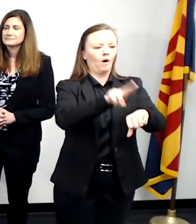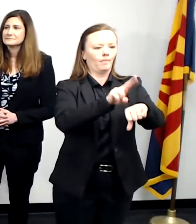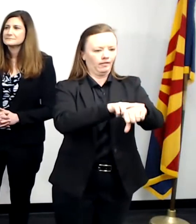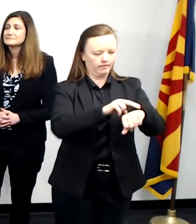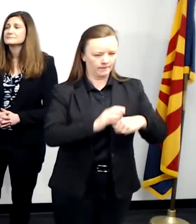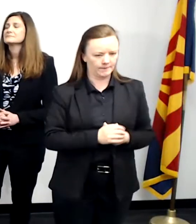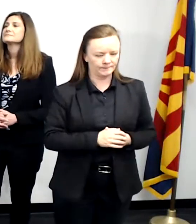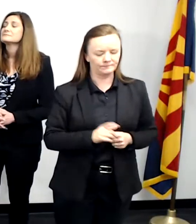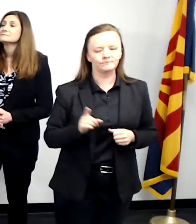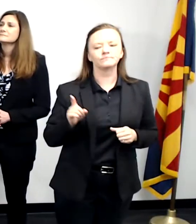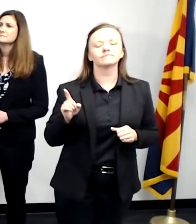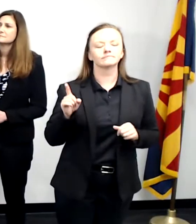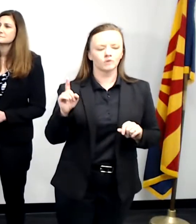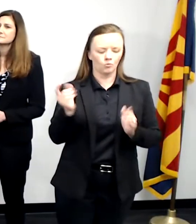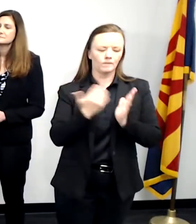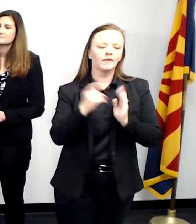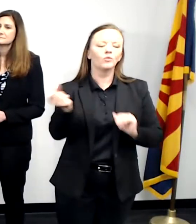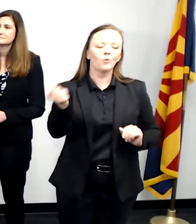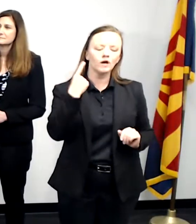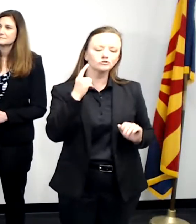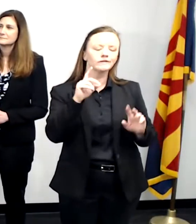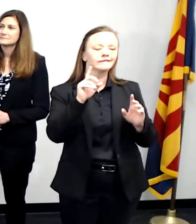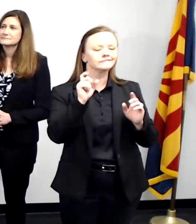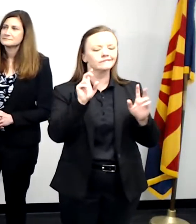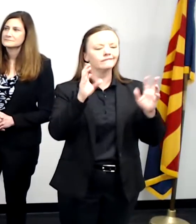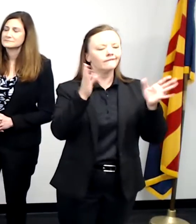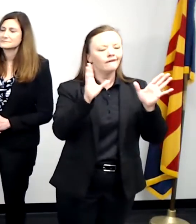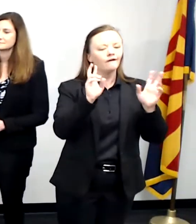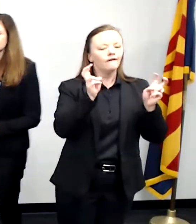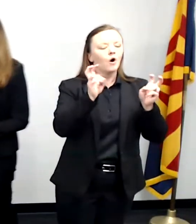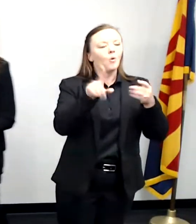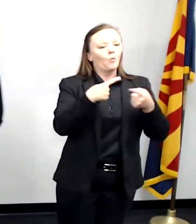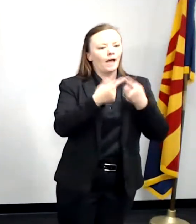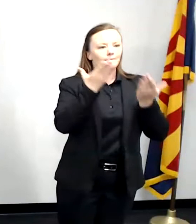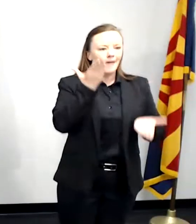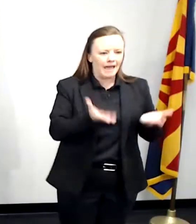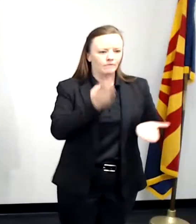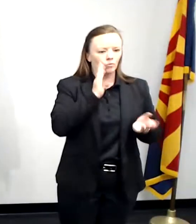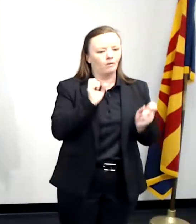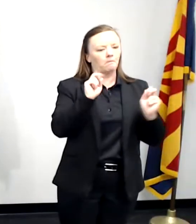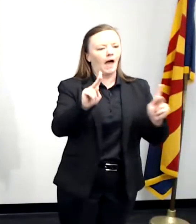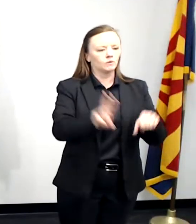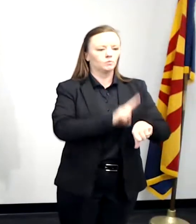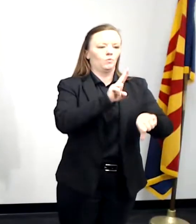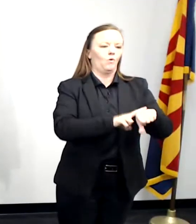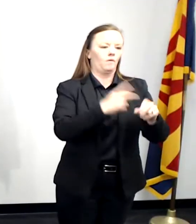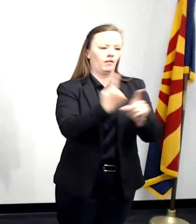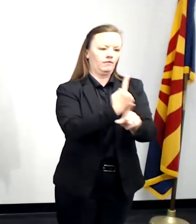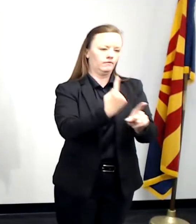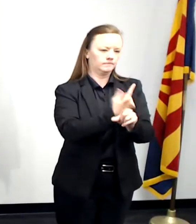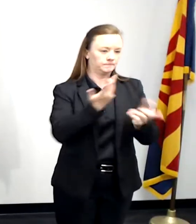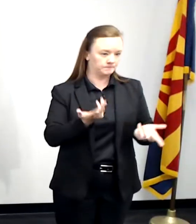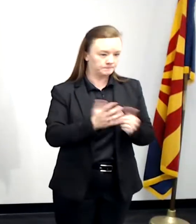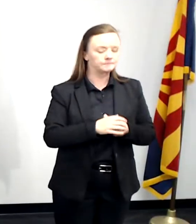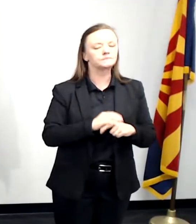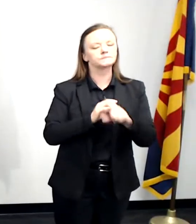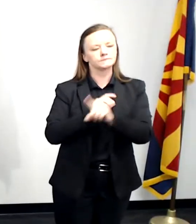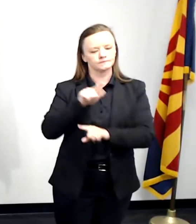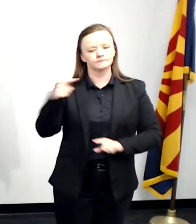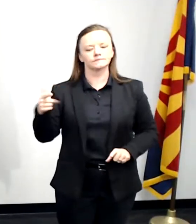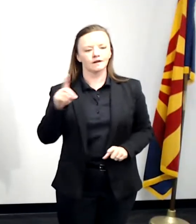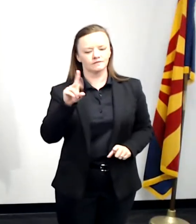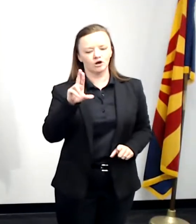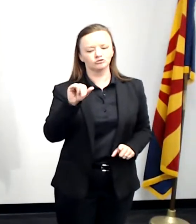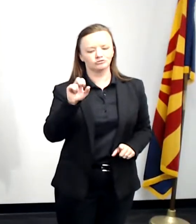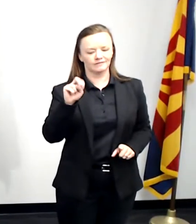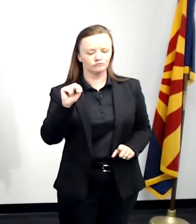question is, when might we get back to normal? So I'll let Dr. Sunenshine address that. Yes, I think that's the question